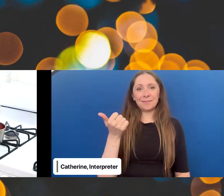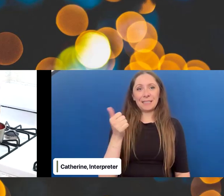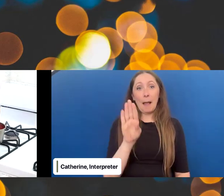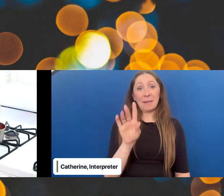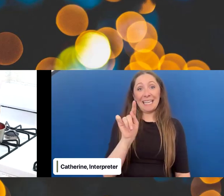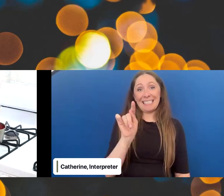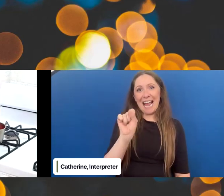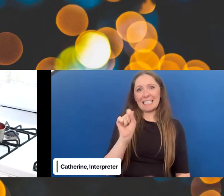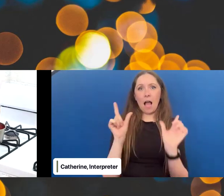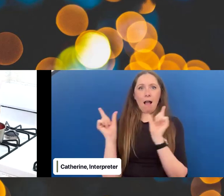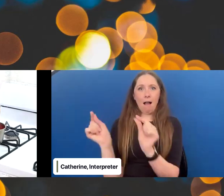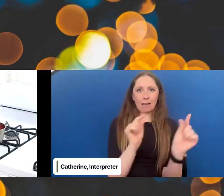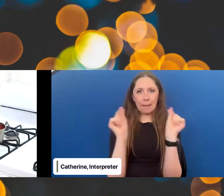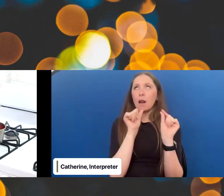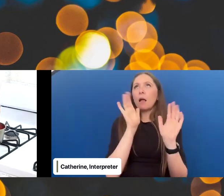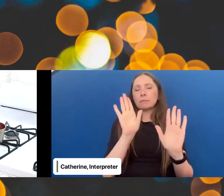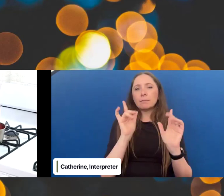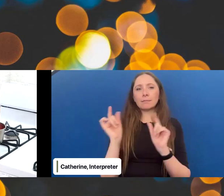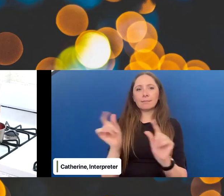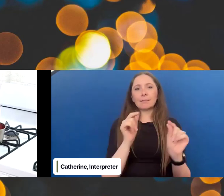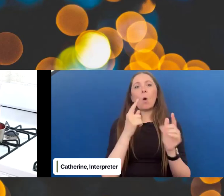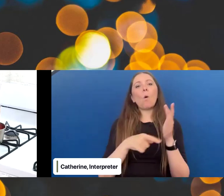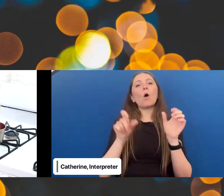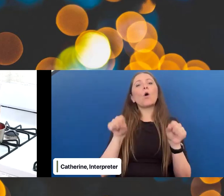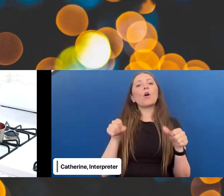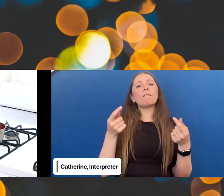BTS gossip for you. Not gossip, but what could have happened.